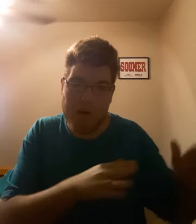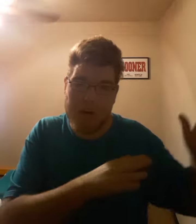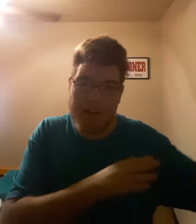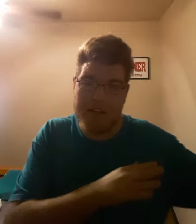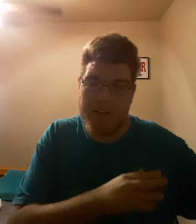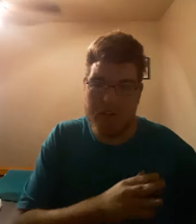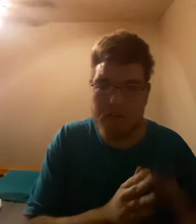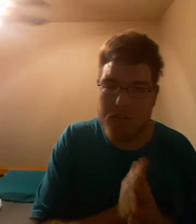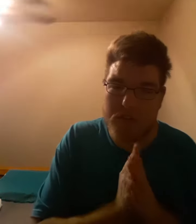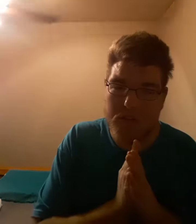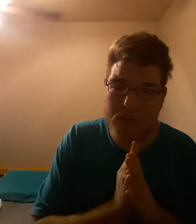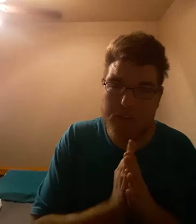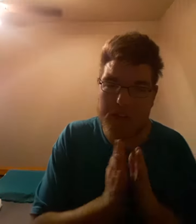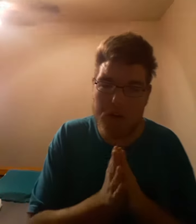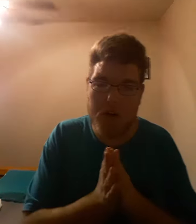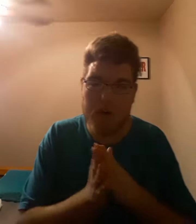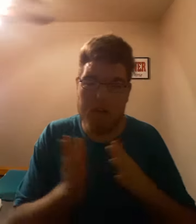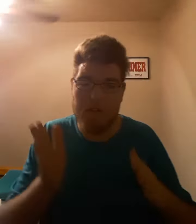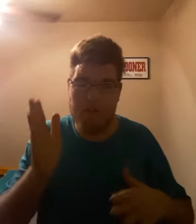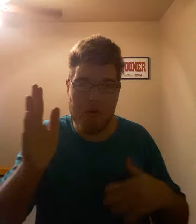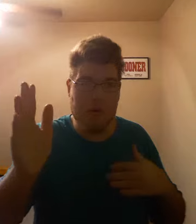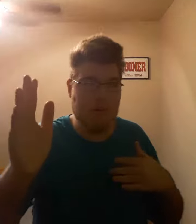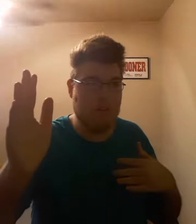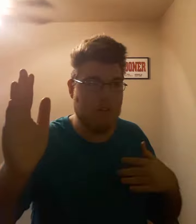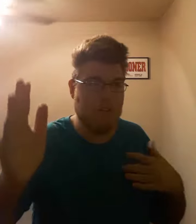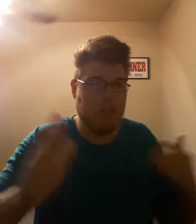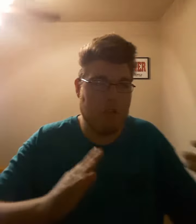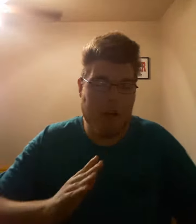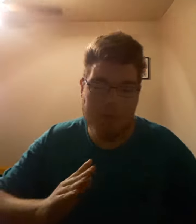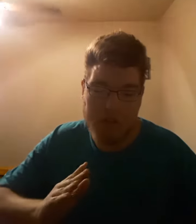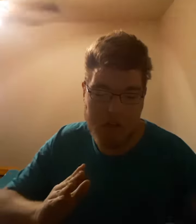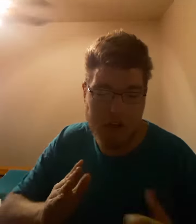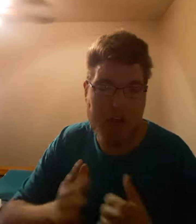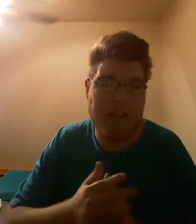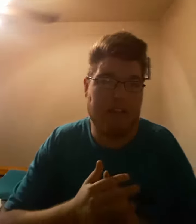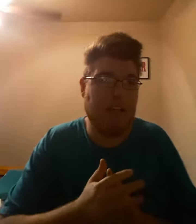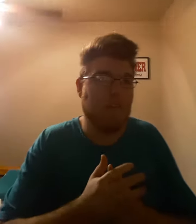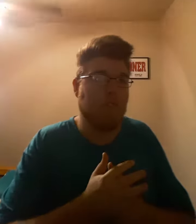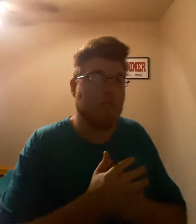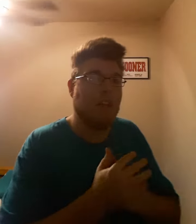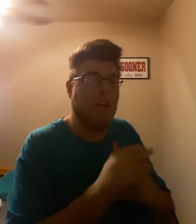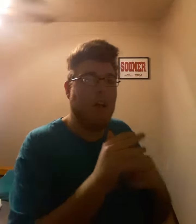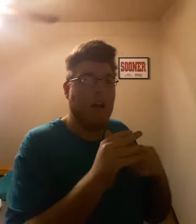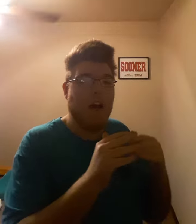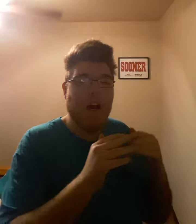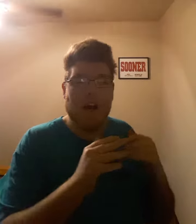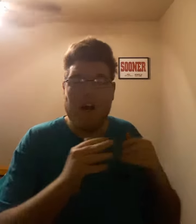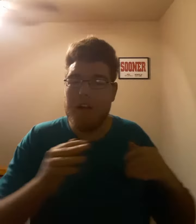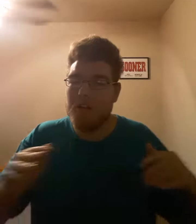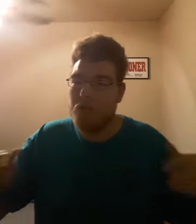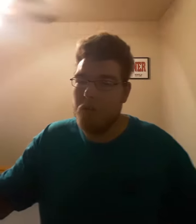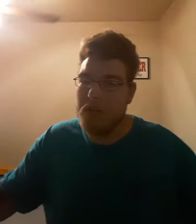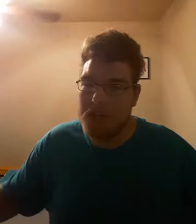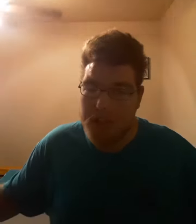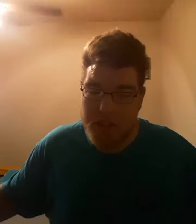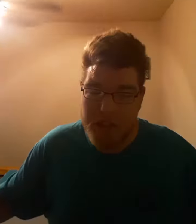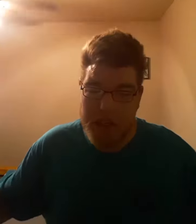before I get a call for the shop. Now, I don't know what days